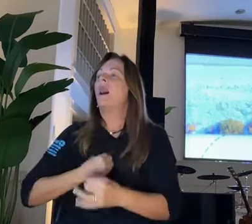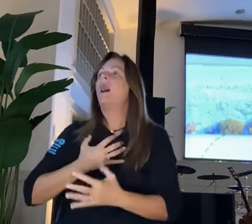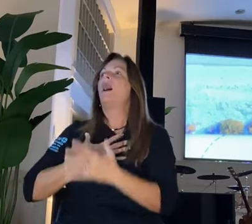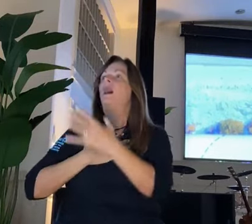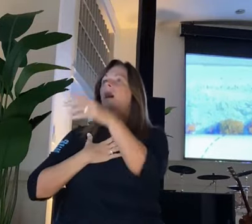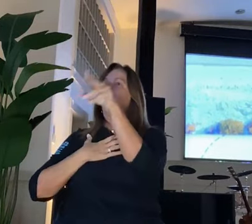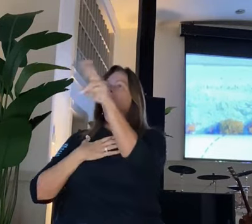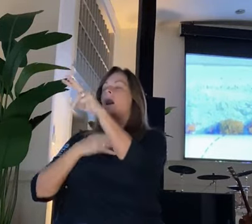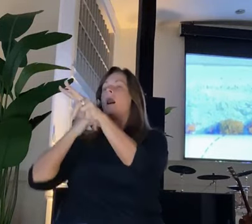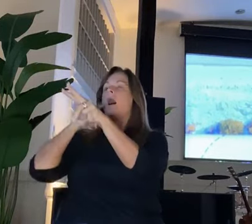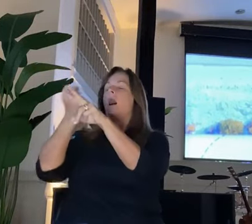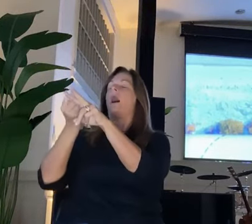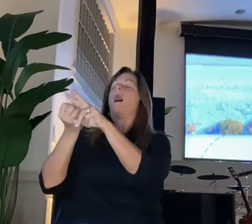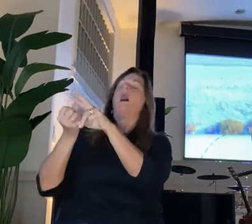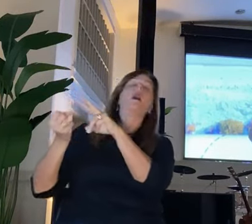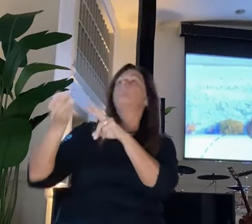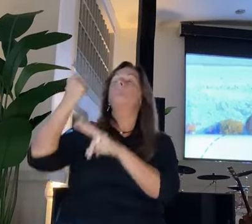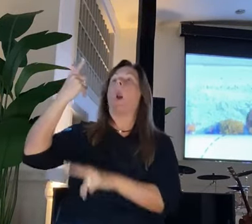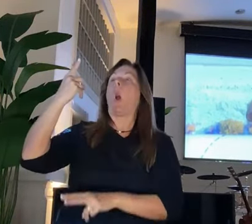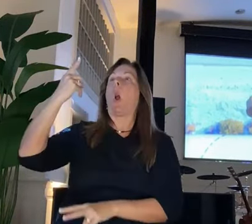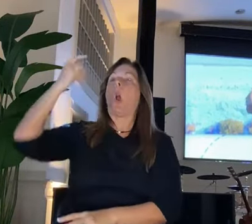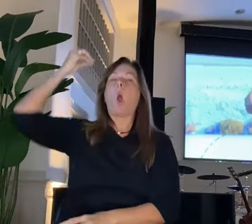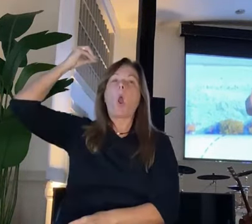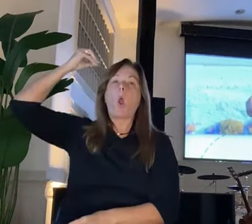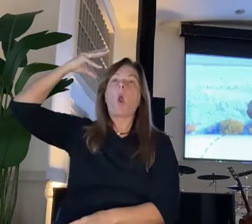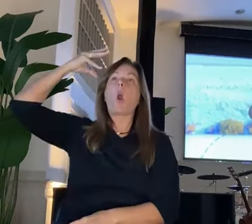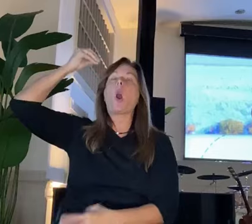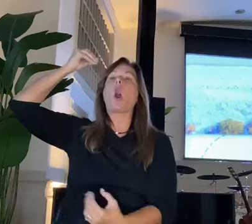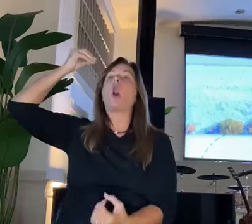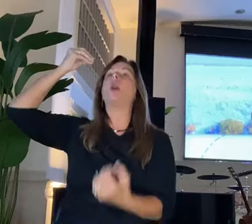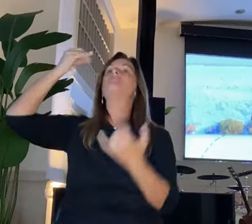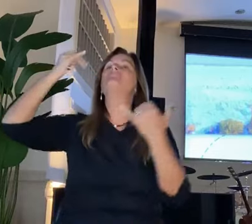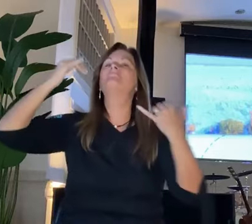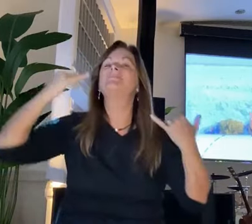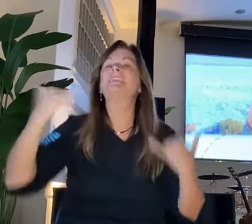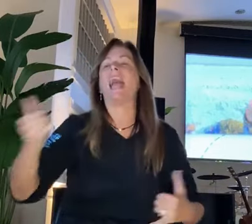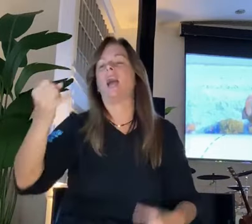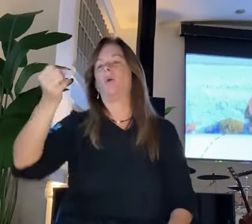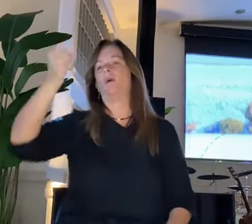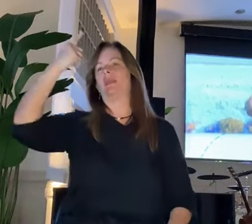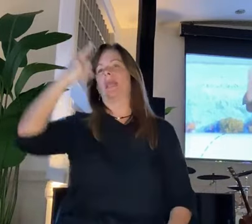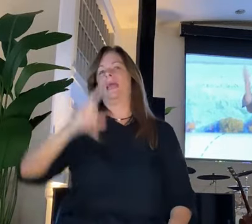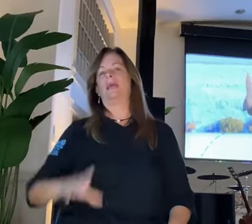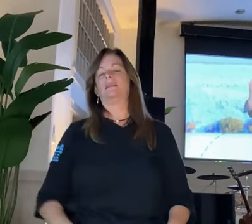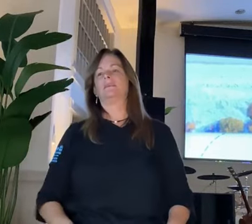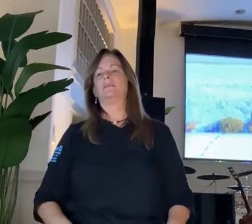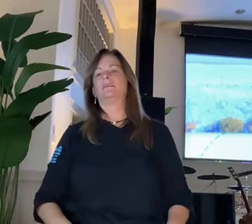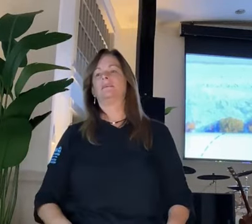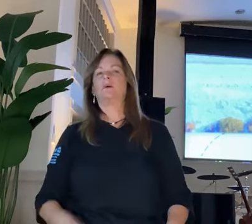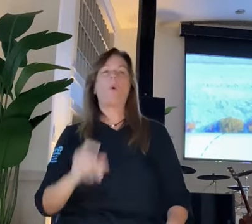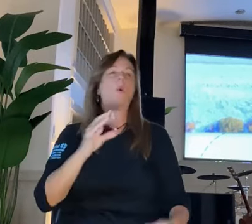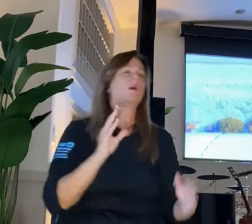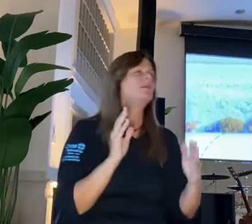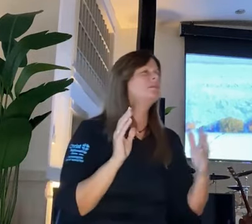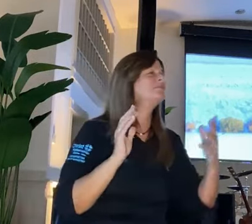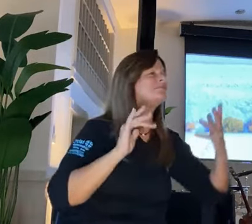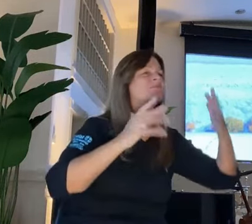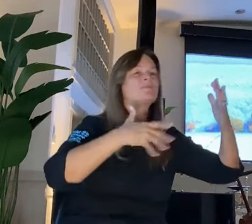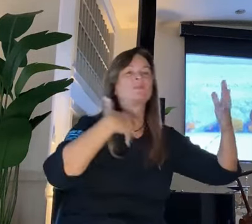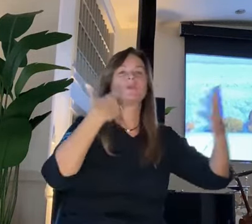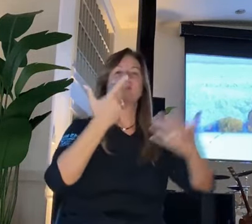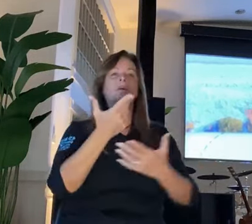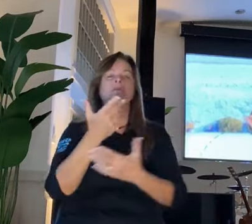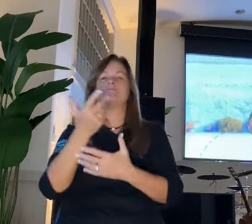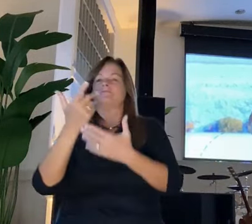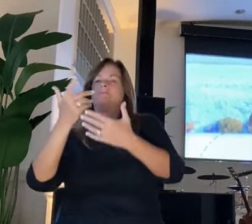this decision? Many, many times, He will bring scripture to mind that I've studied or read or was singing about earlier that week to guide